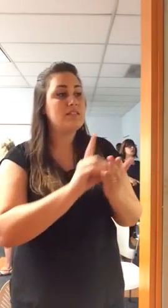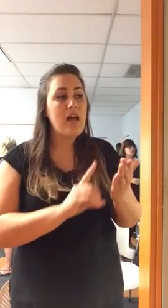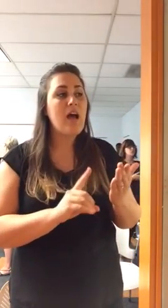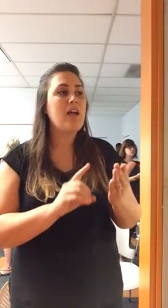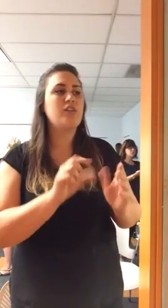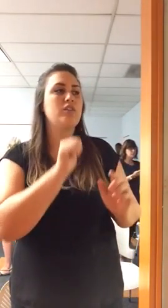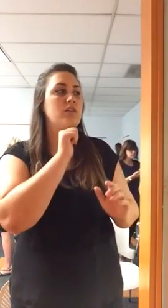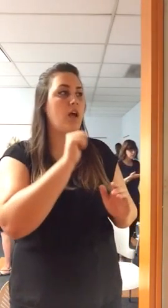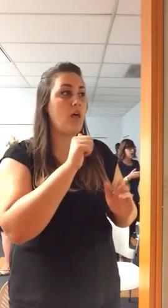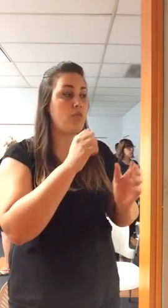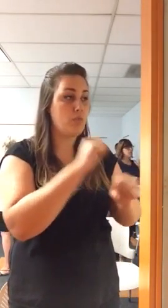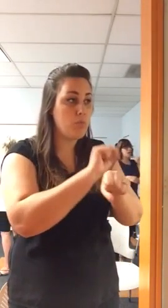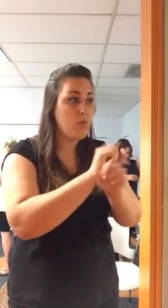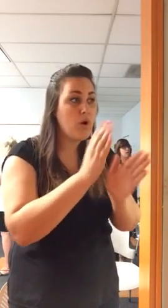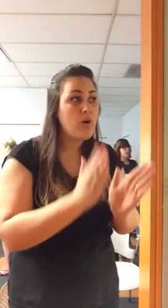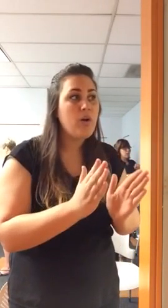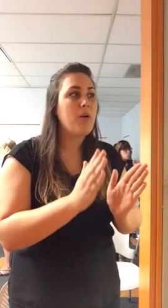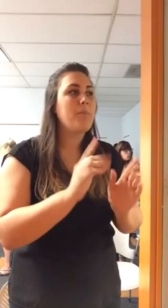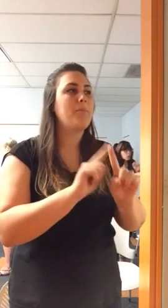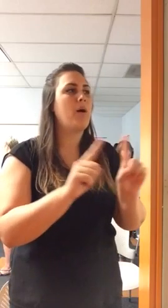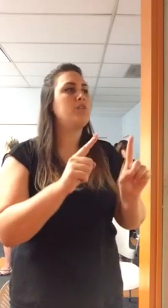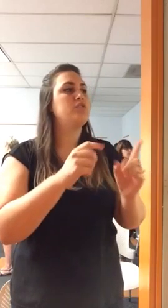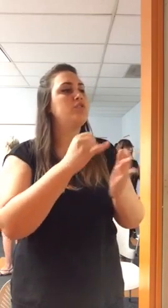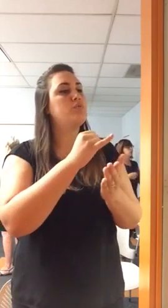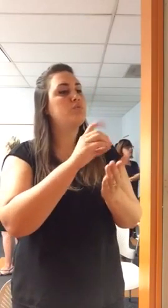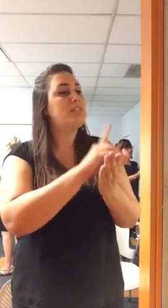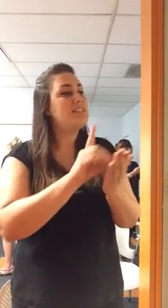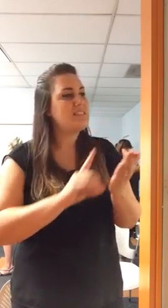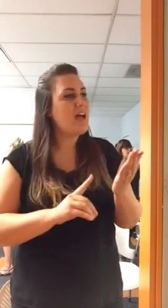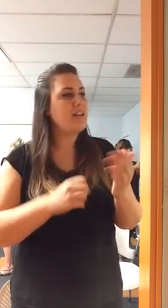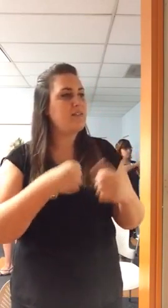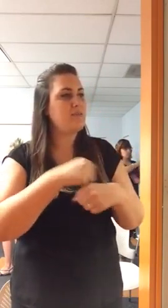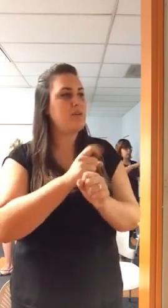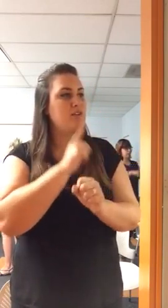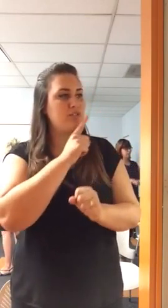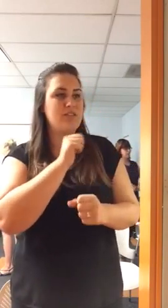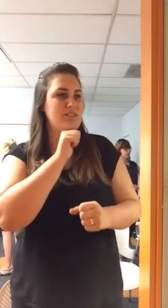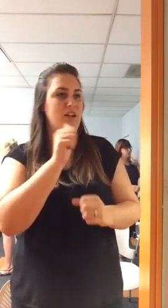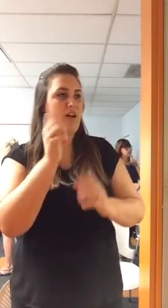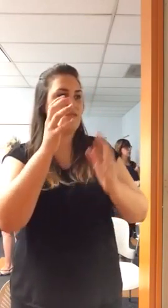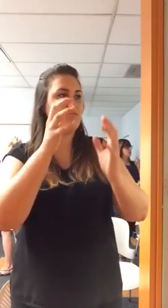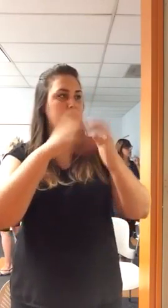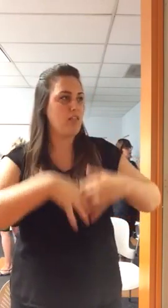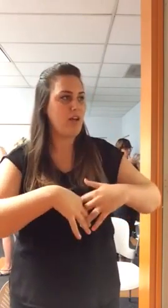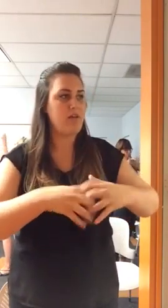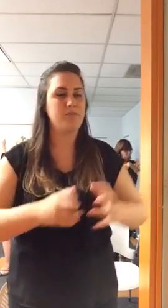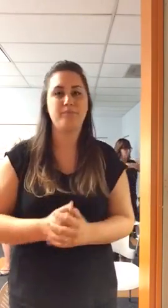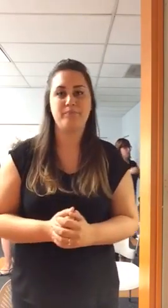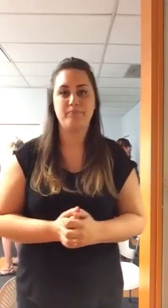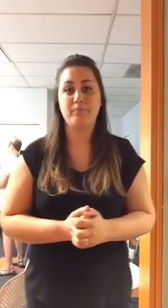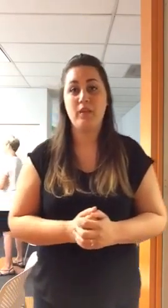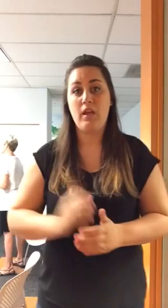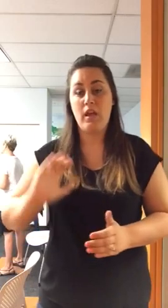you design the bridges and make sure they don't fall down. That's a pretty important job. Okay. In our society, do you